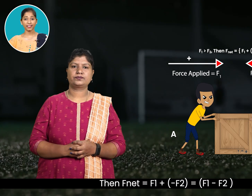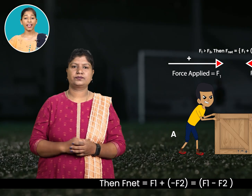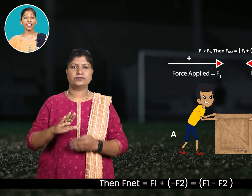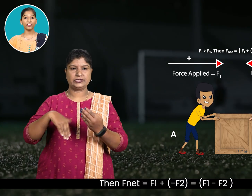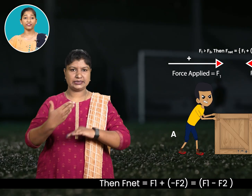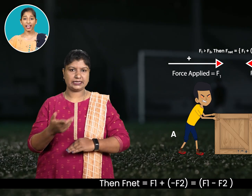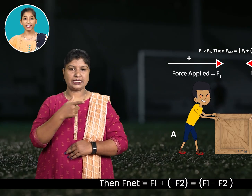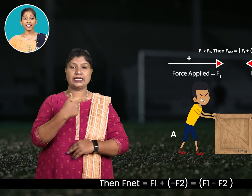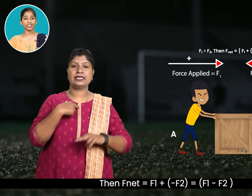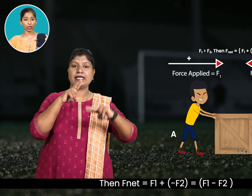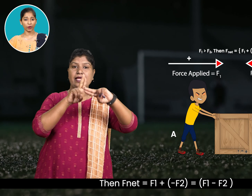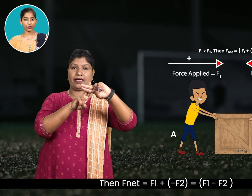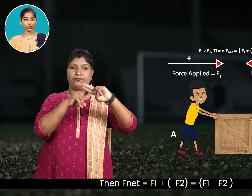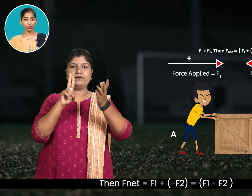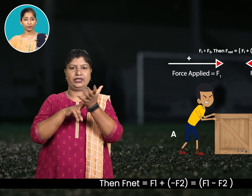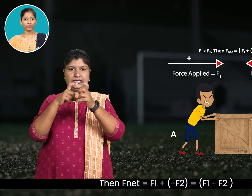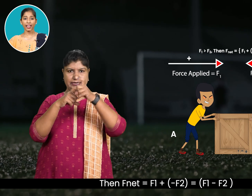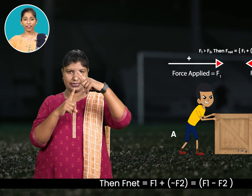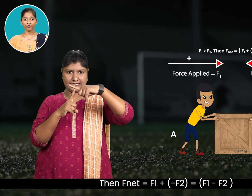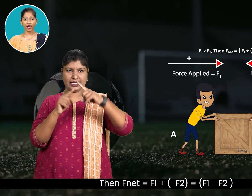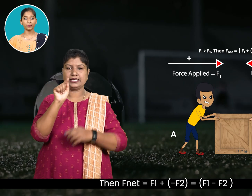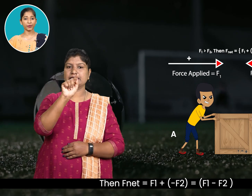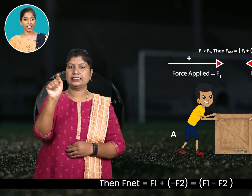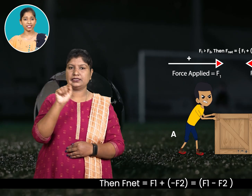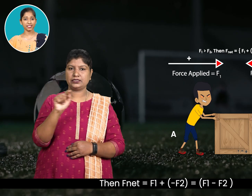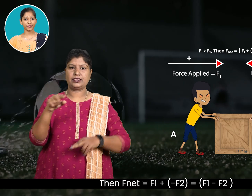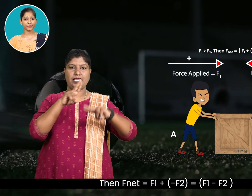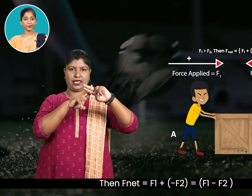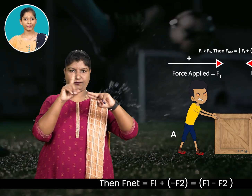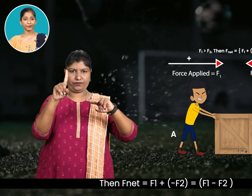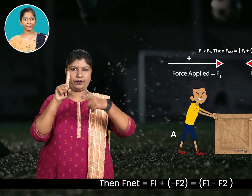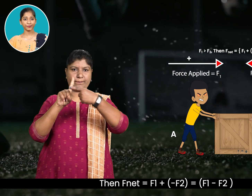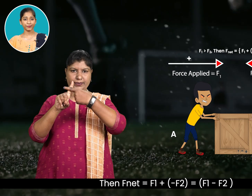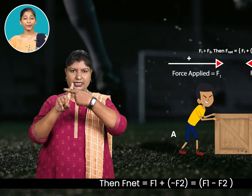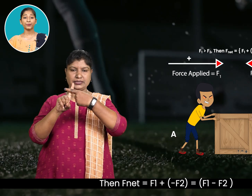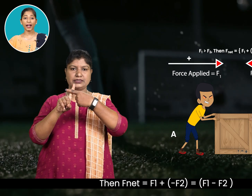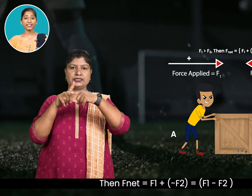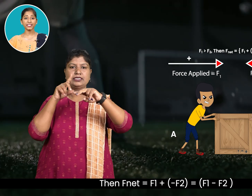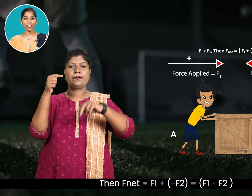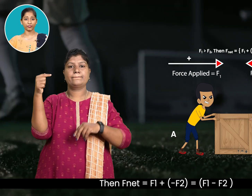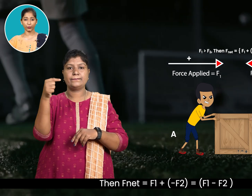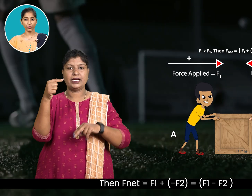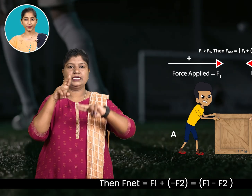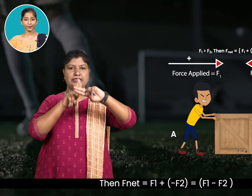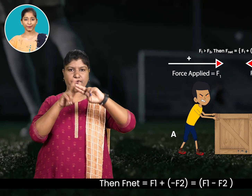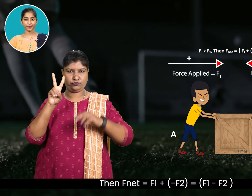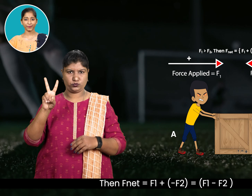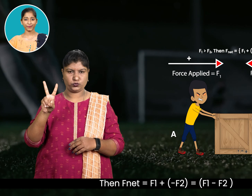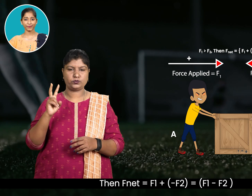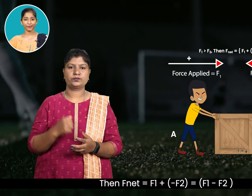Then F net is equal to F1 plus minus F2,